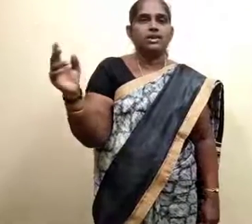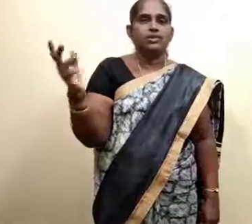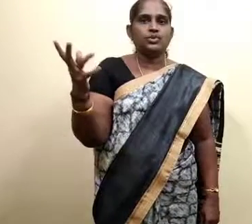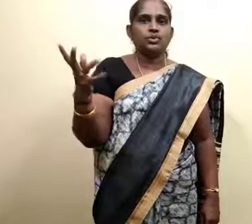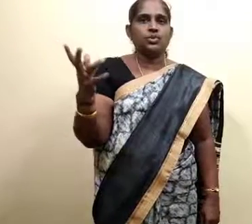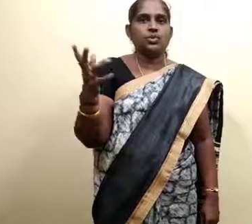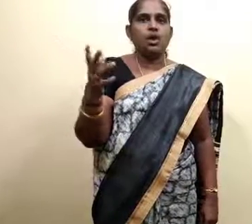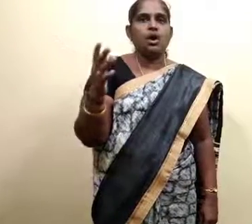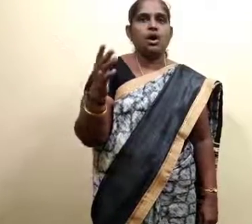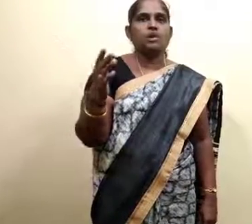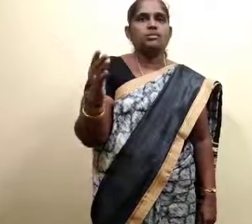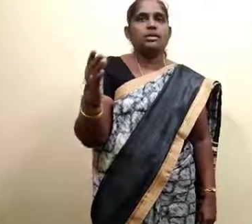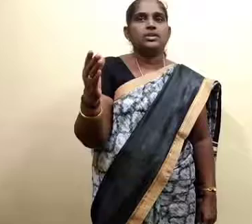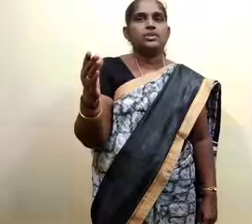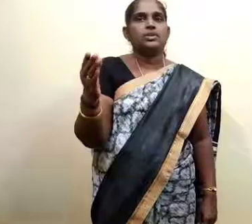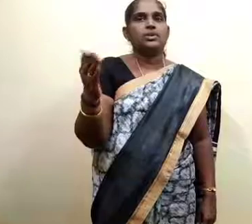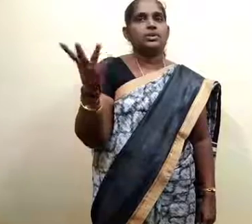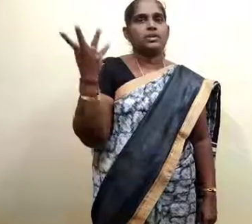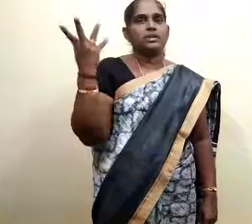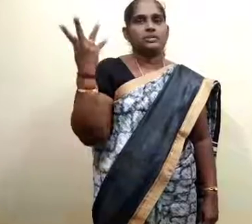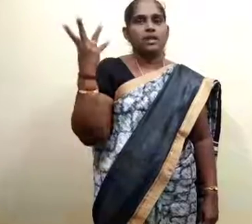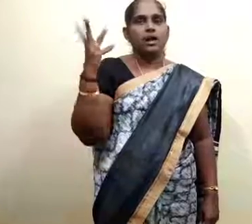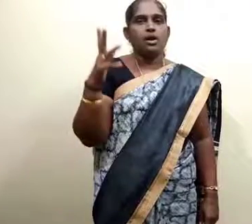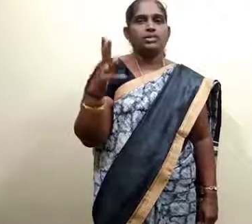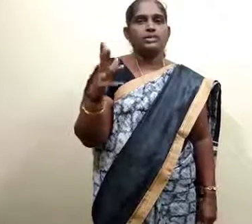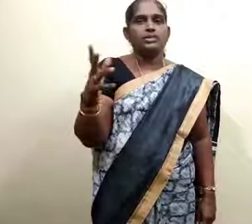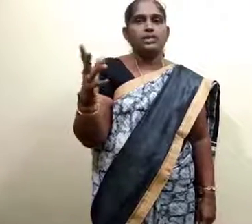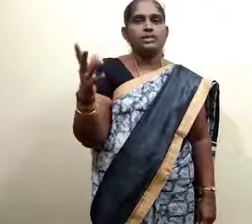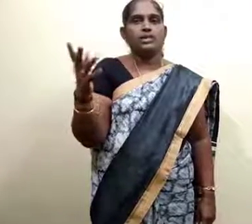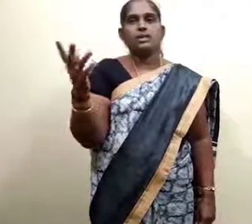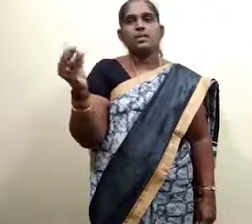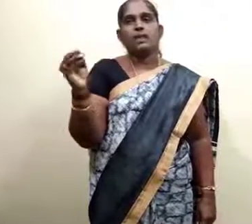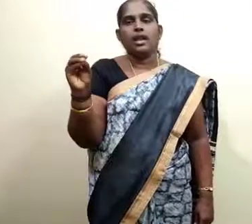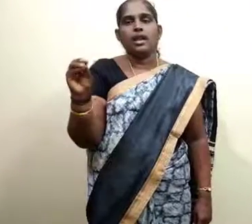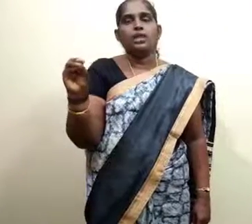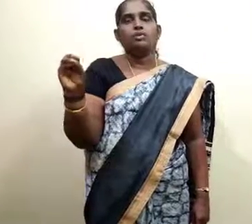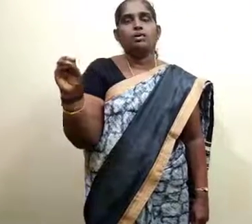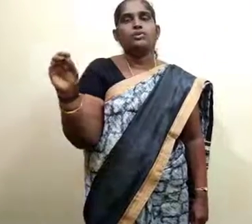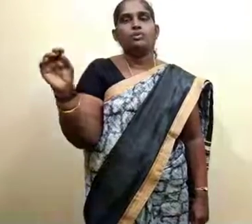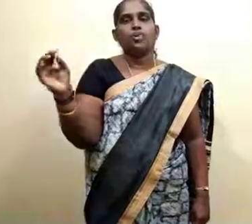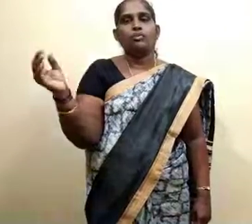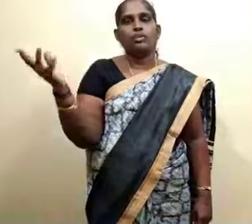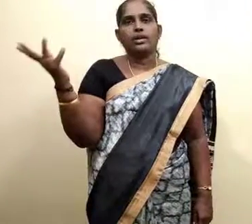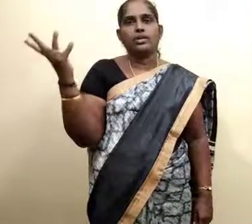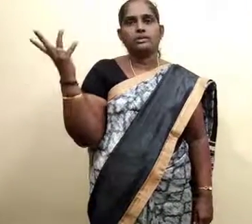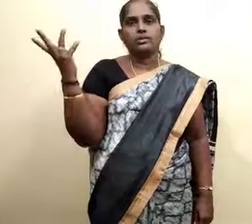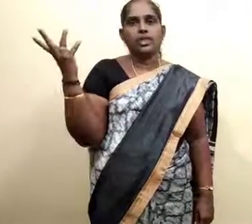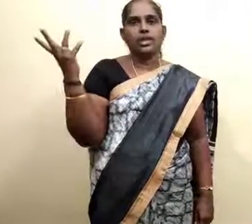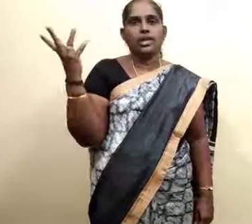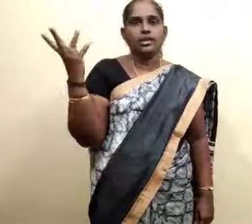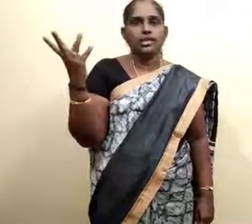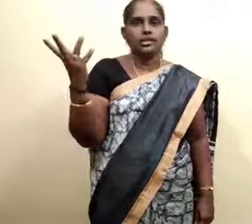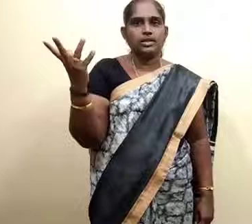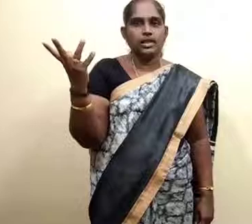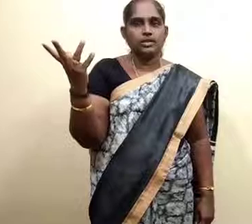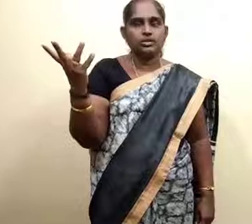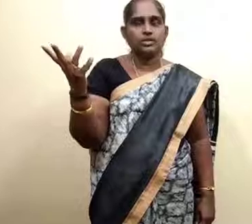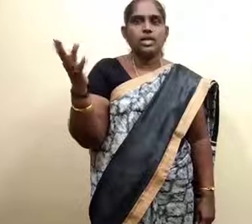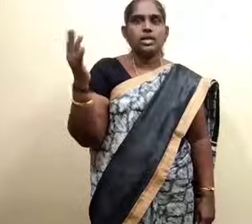Saint-Étienne to André-Gioca's line was opened. Okay, in 1832,